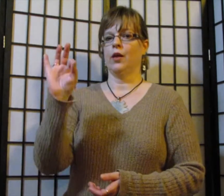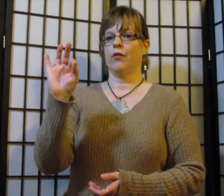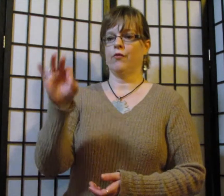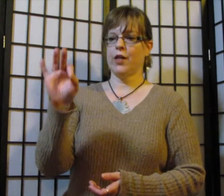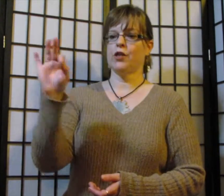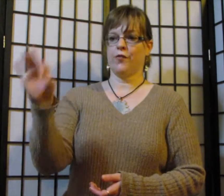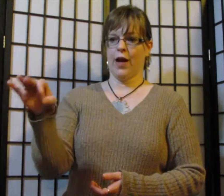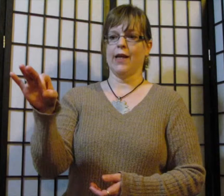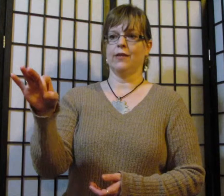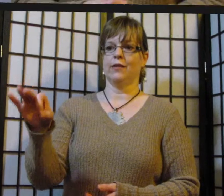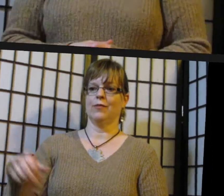French fries.